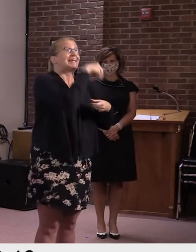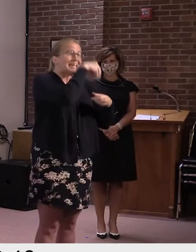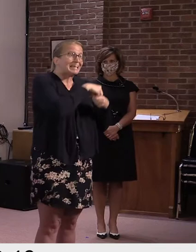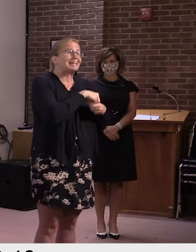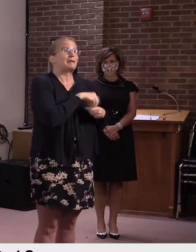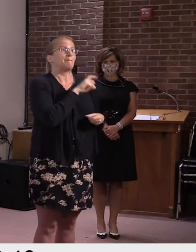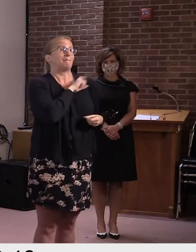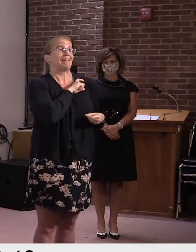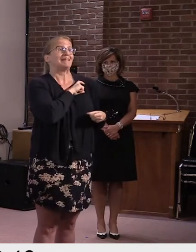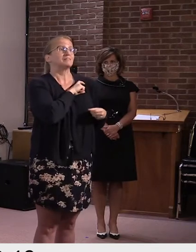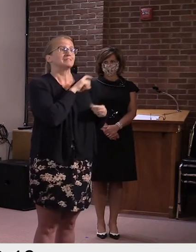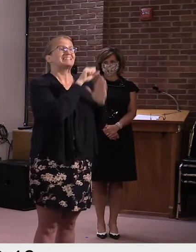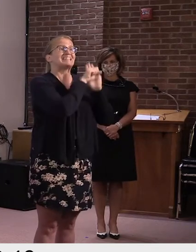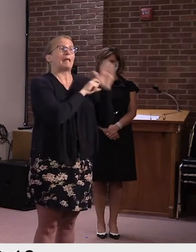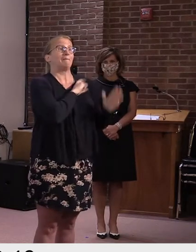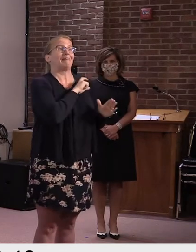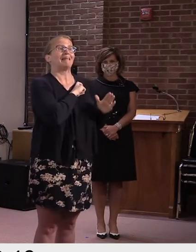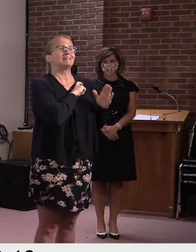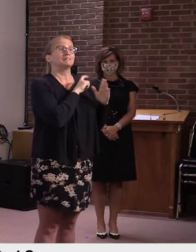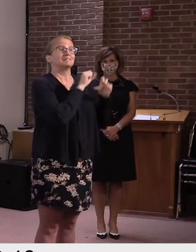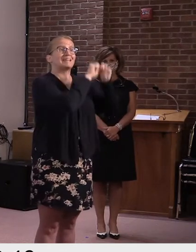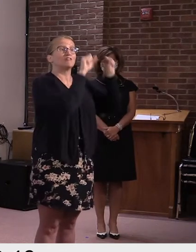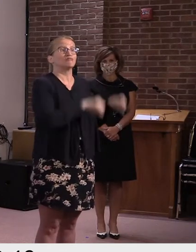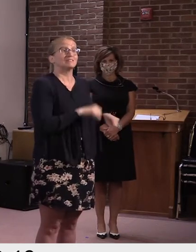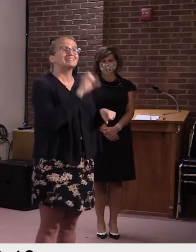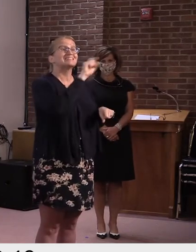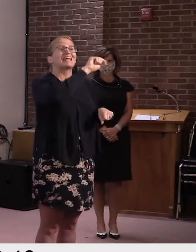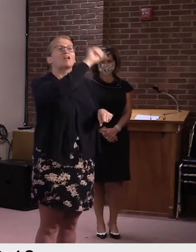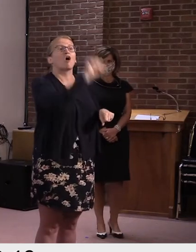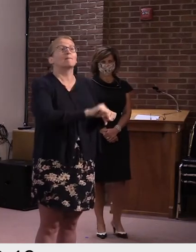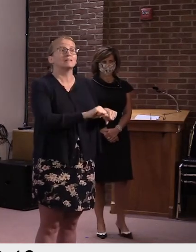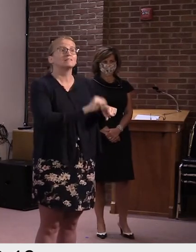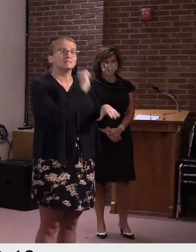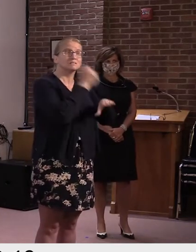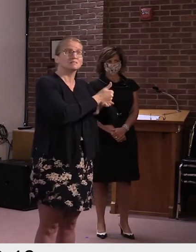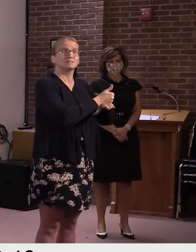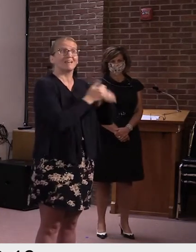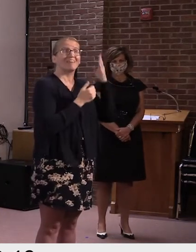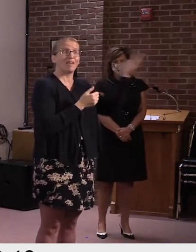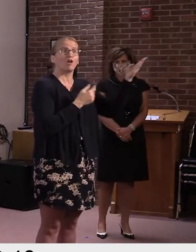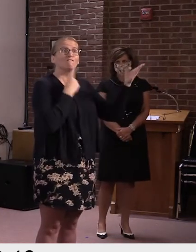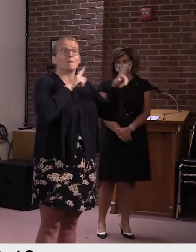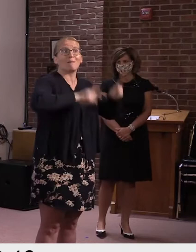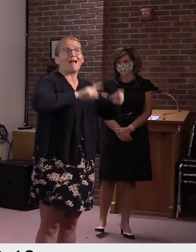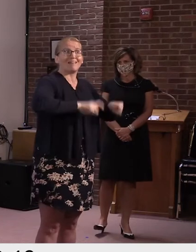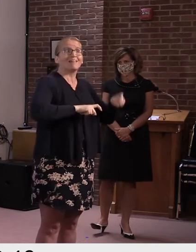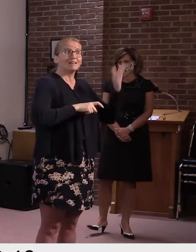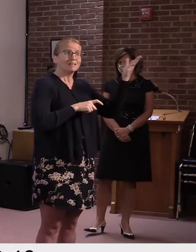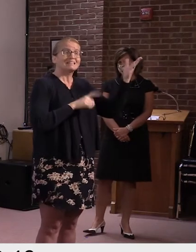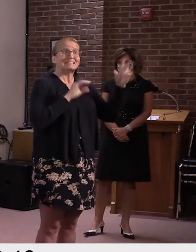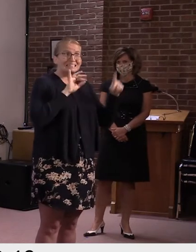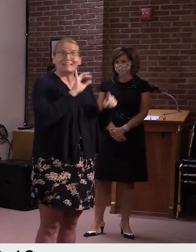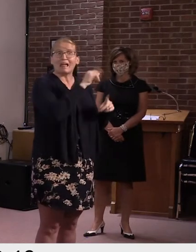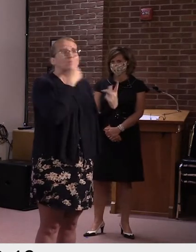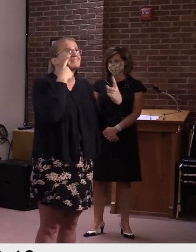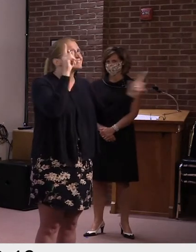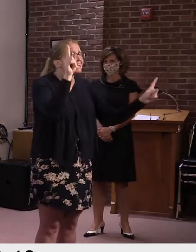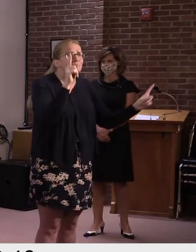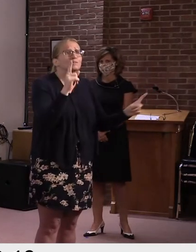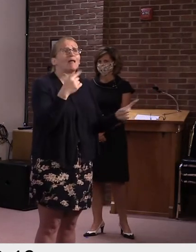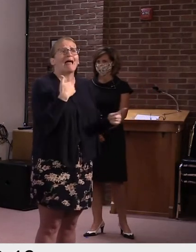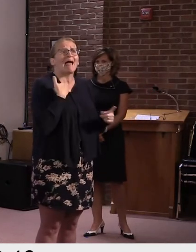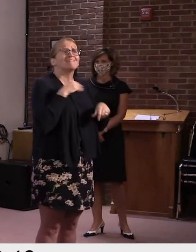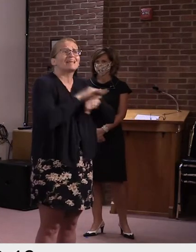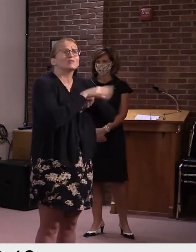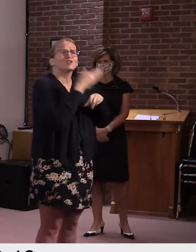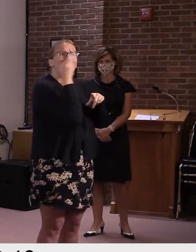was a great pilot program that was successful, and we wanted to promote that and enhance that and bring it to